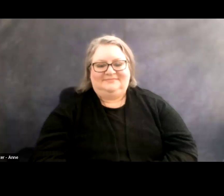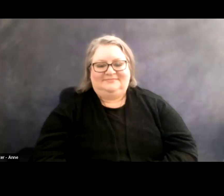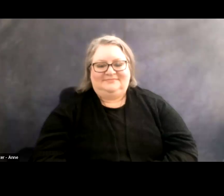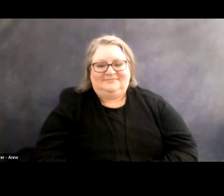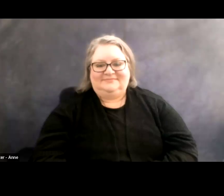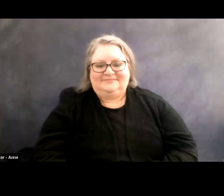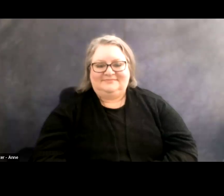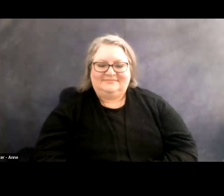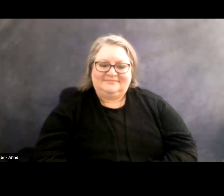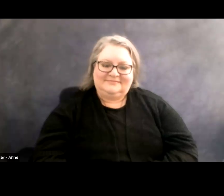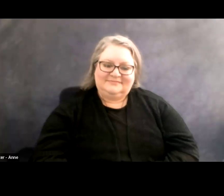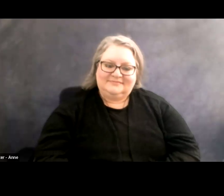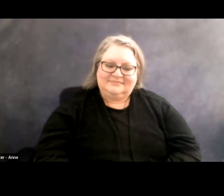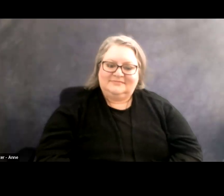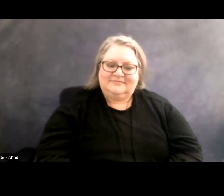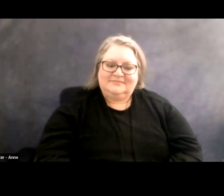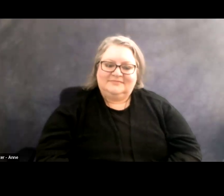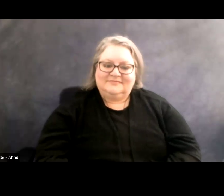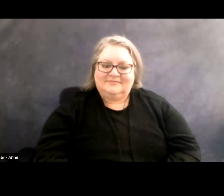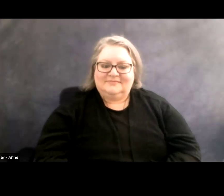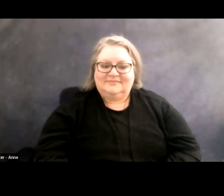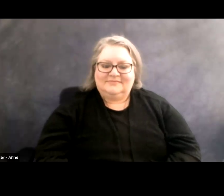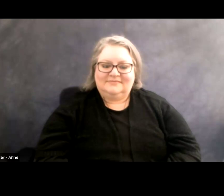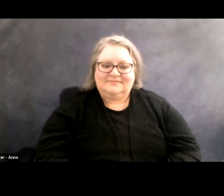So I'm going to go to